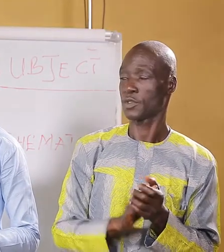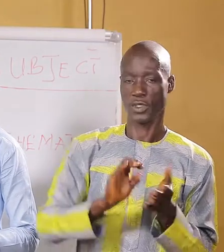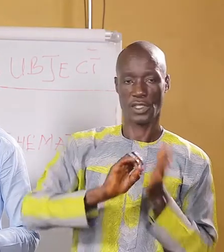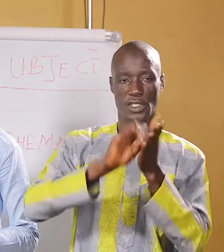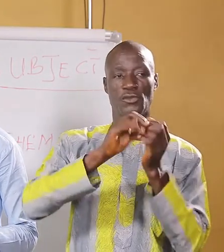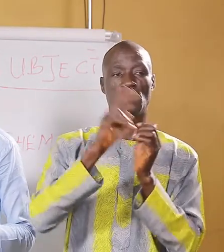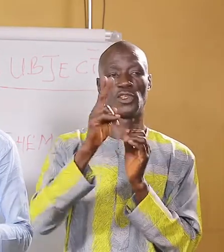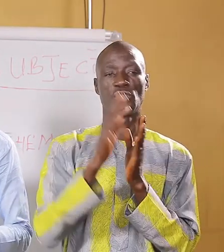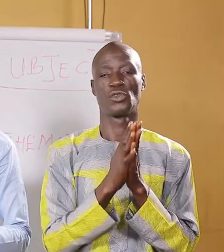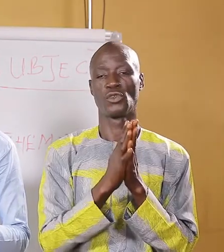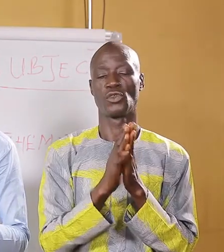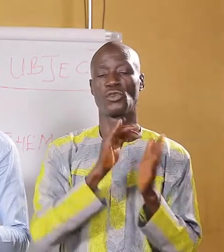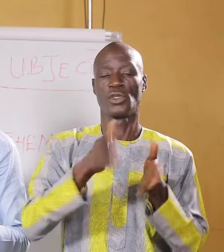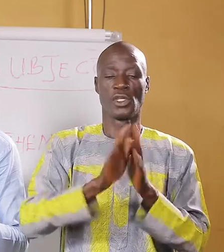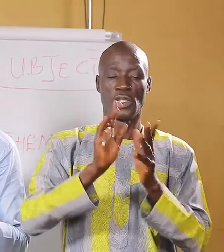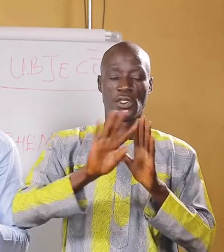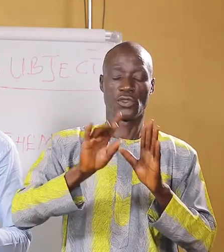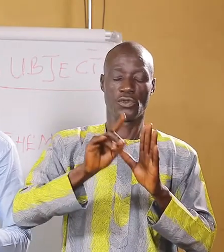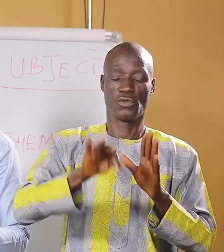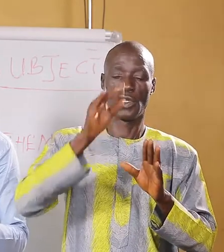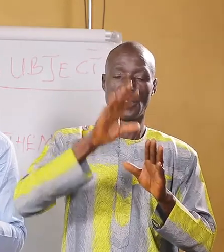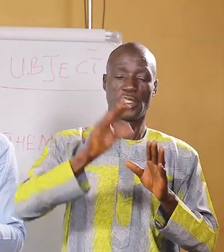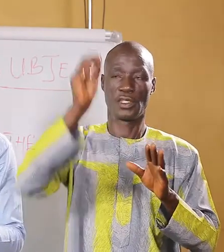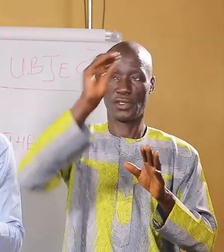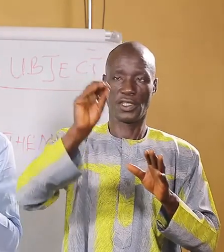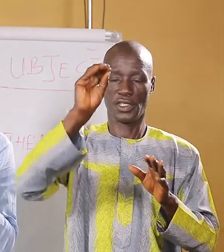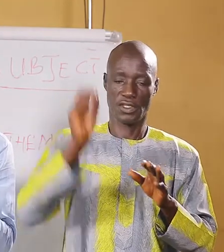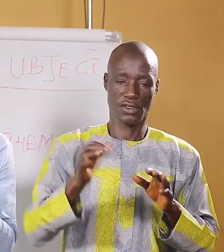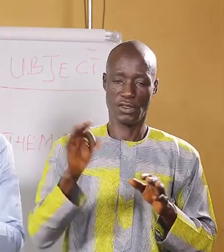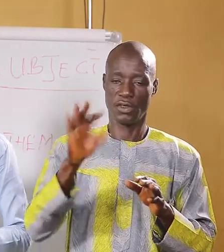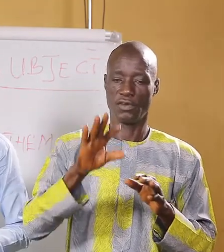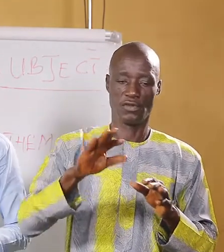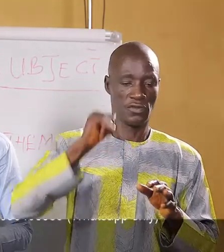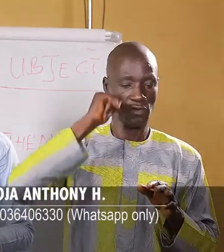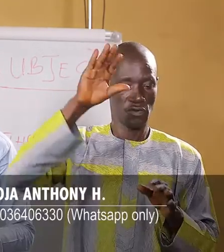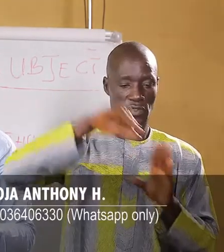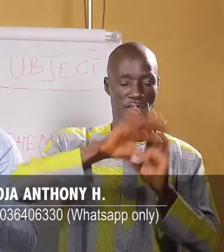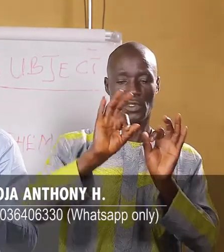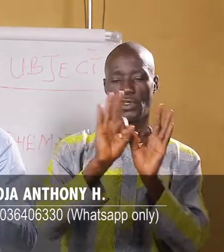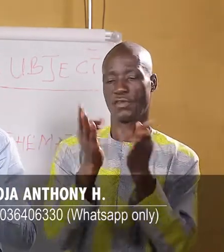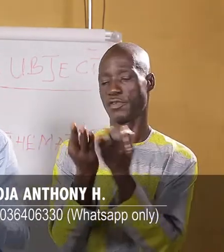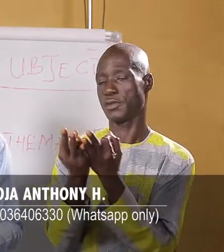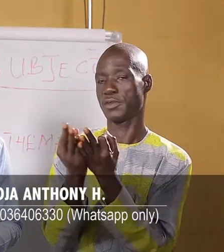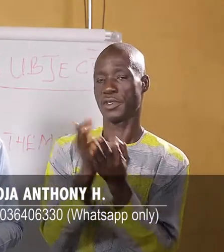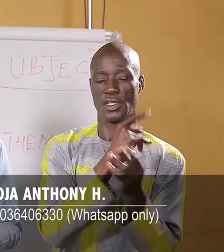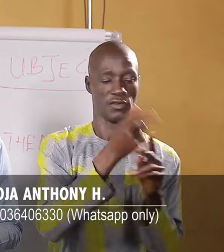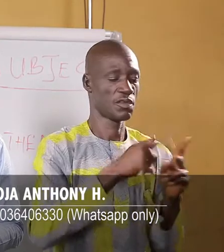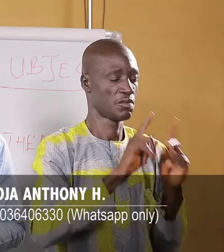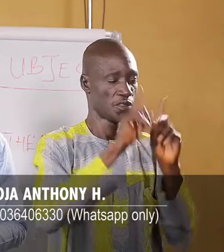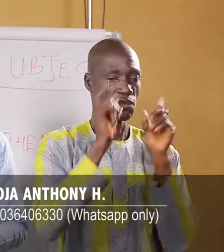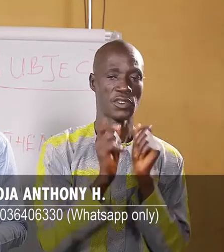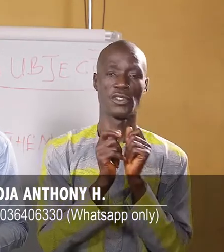Number 2, we are asked to find the percentage of the female in the family. And from the